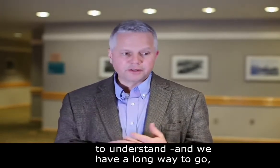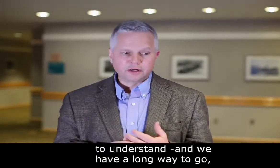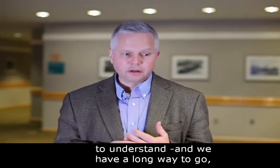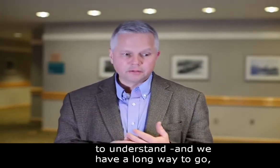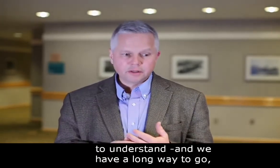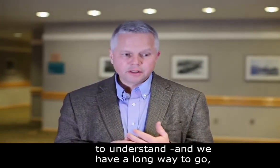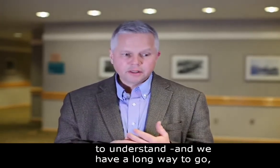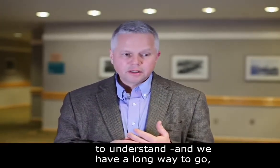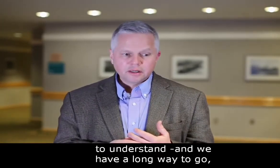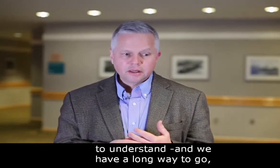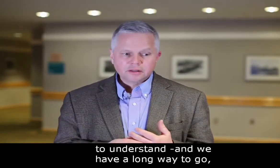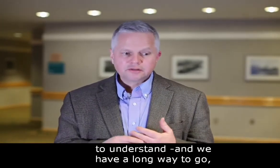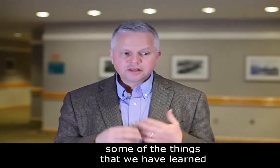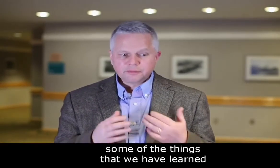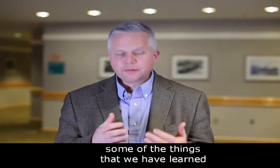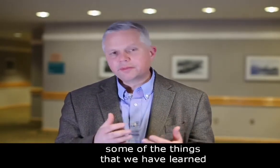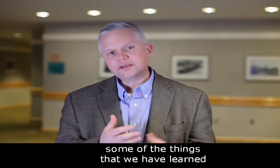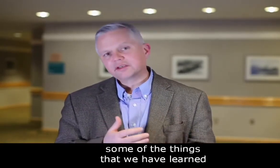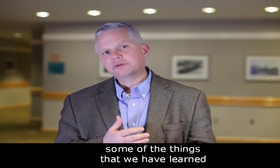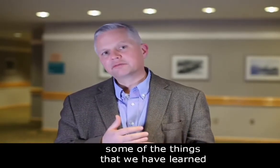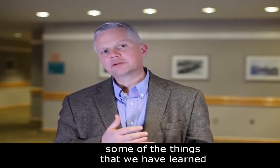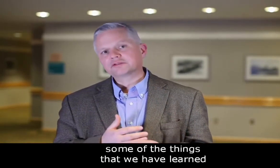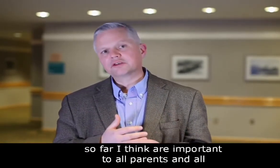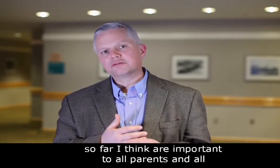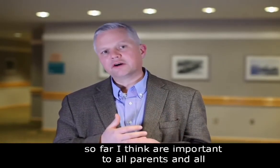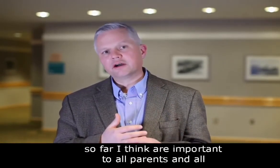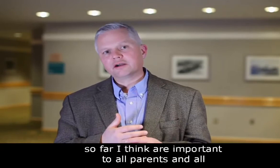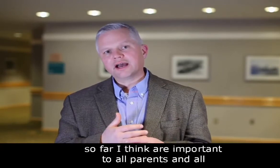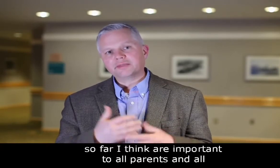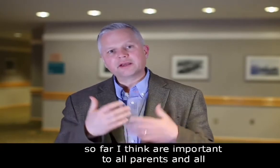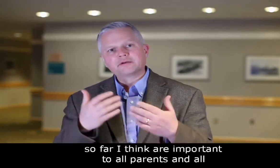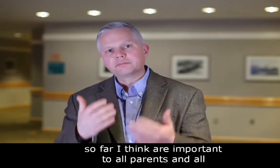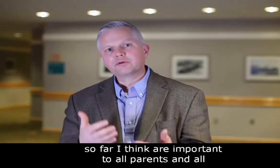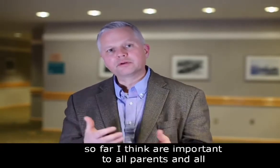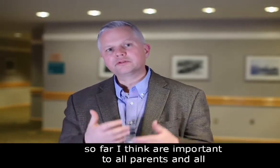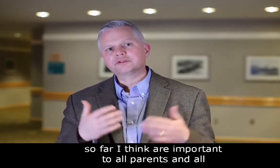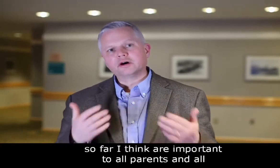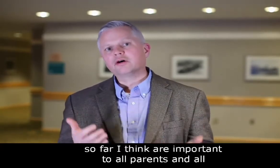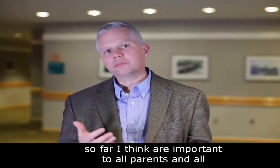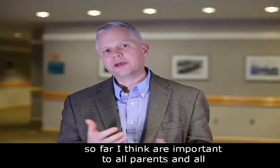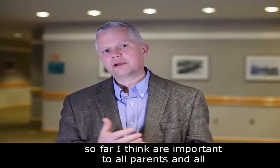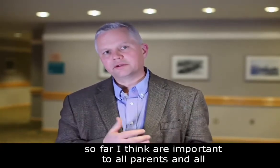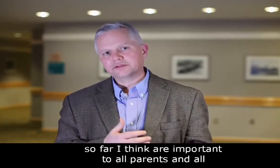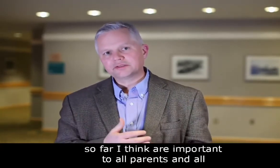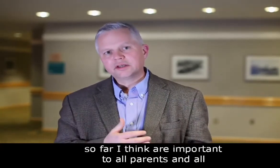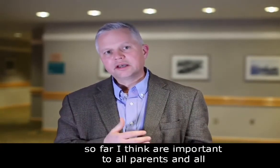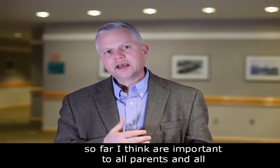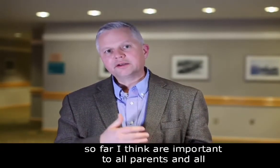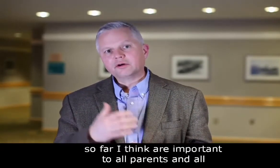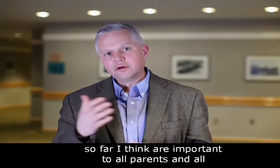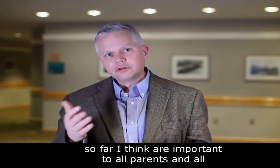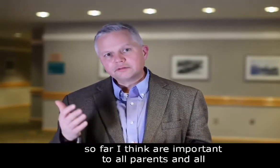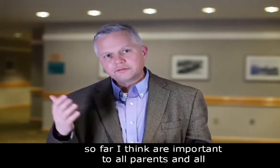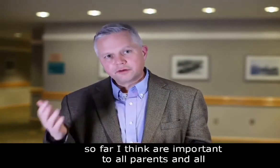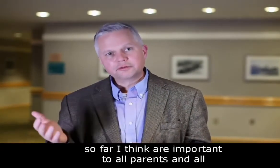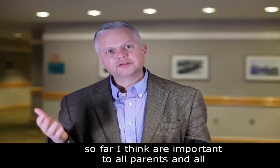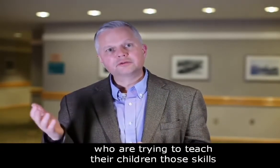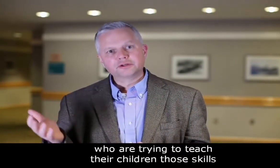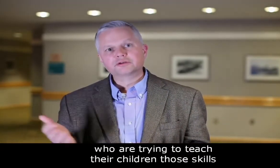go, some of the things that we've learned so far I think are important to all parents and all folks who are trying